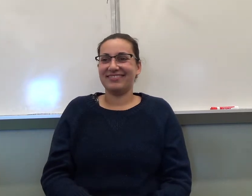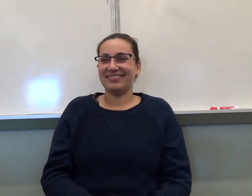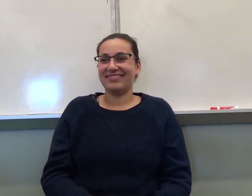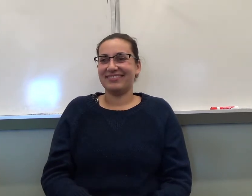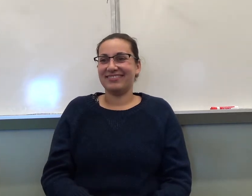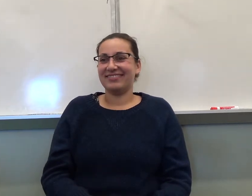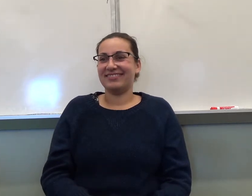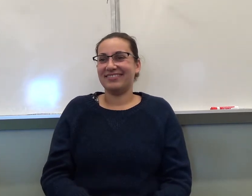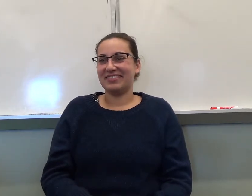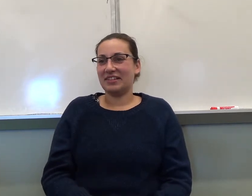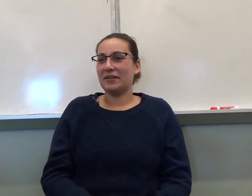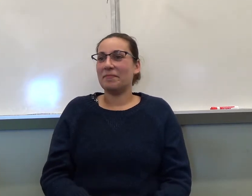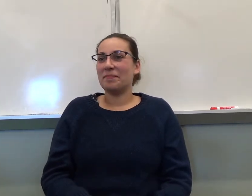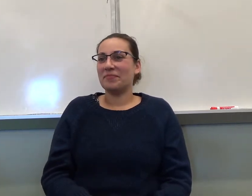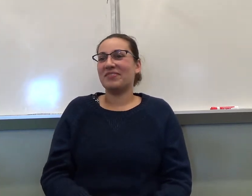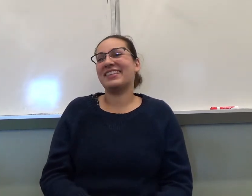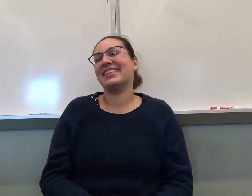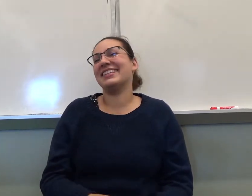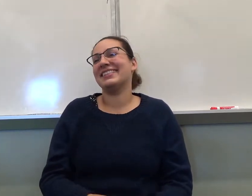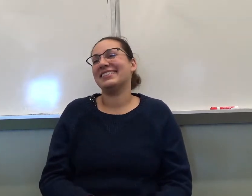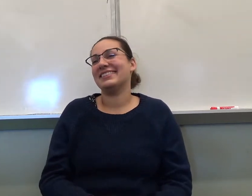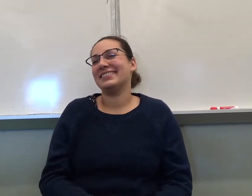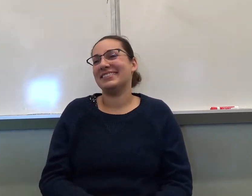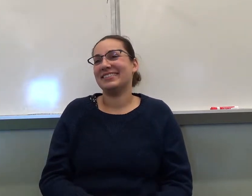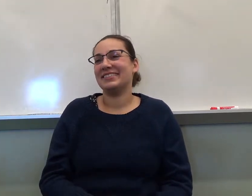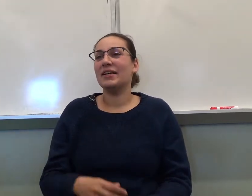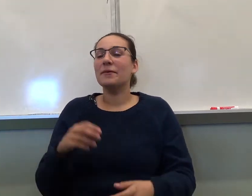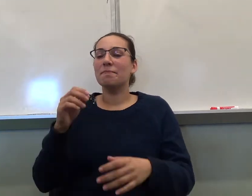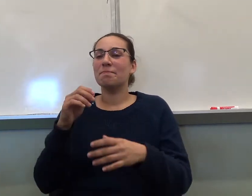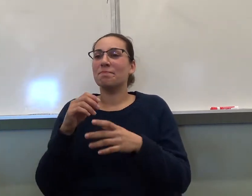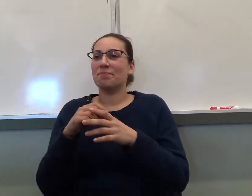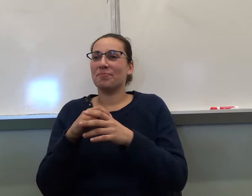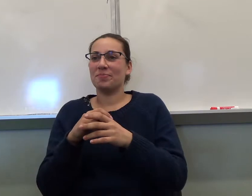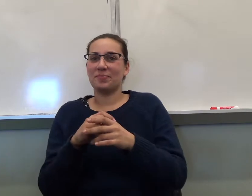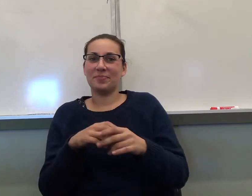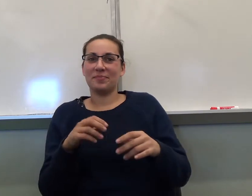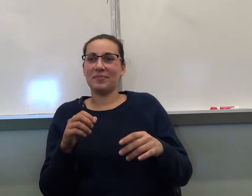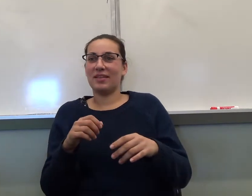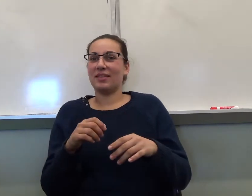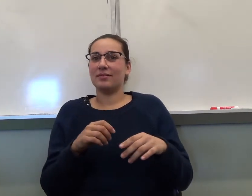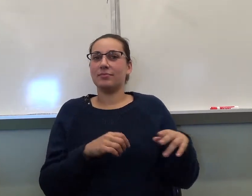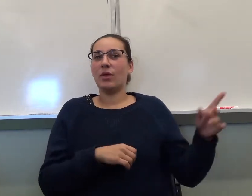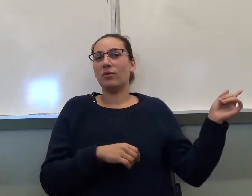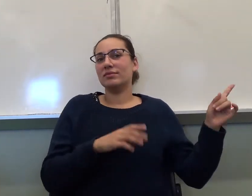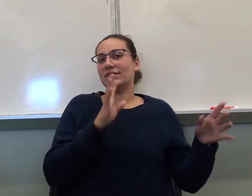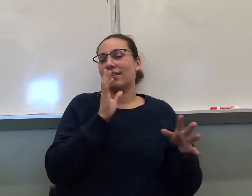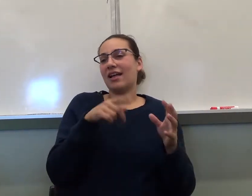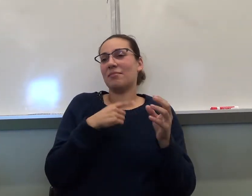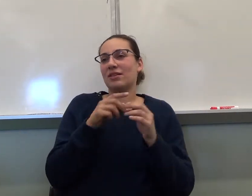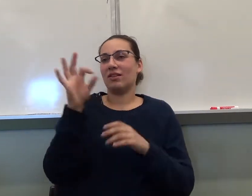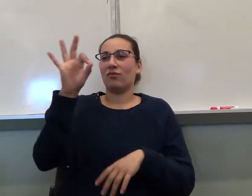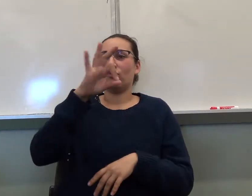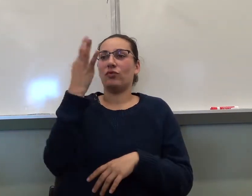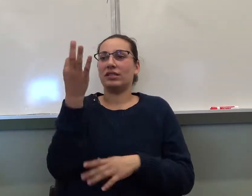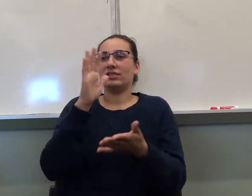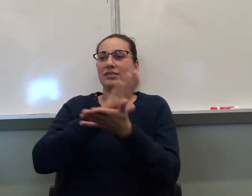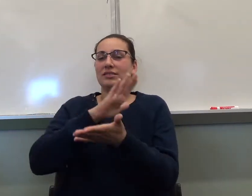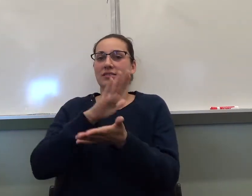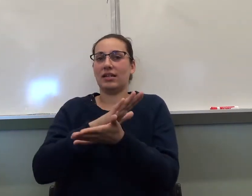We're back in 1790 in Paris, France, and the French Academy of Sciences decides, enough of this unit stuff.